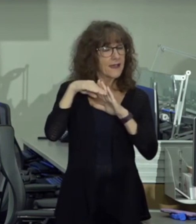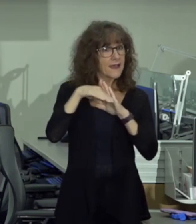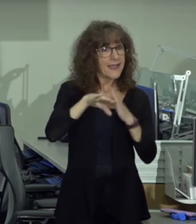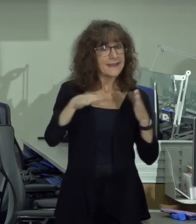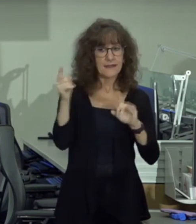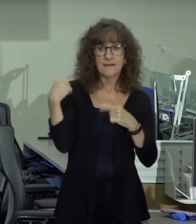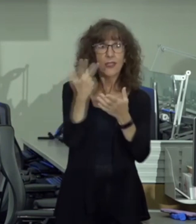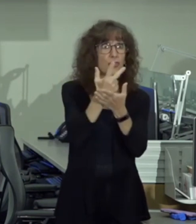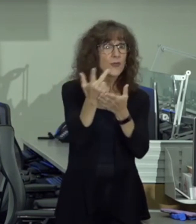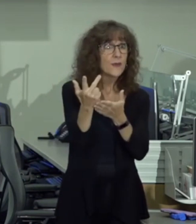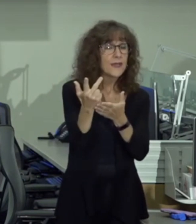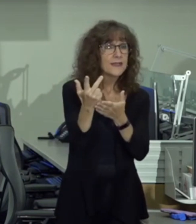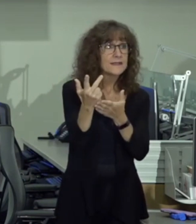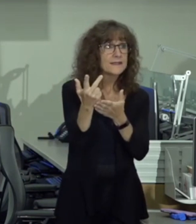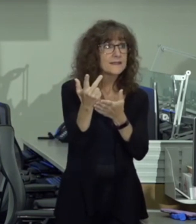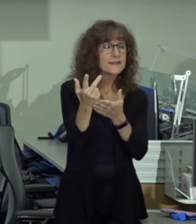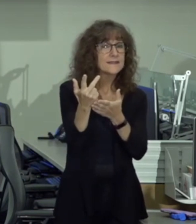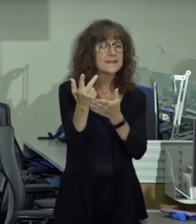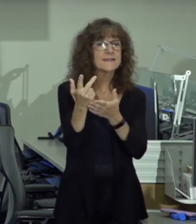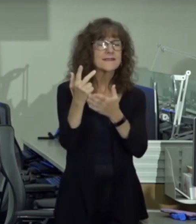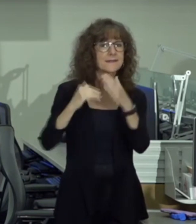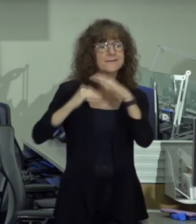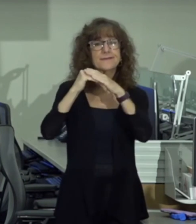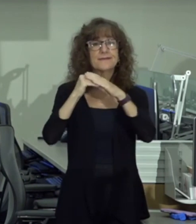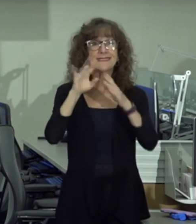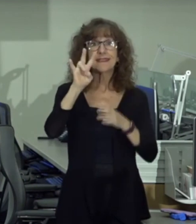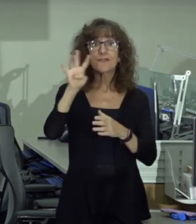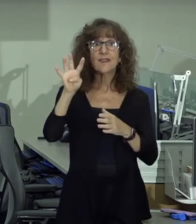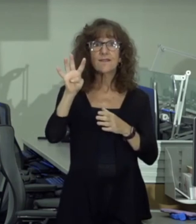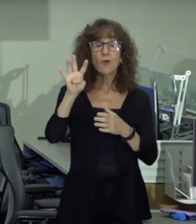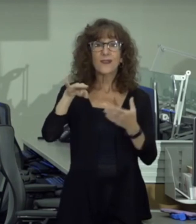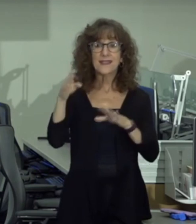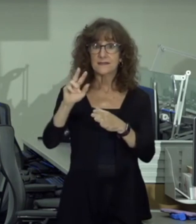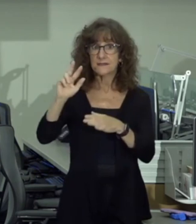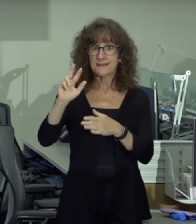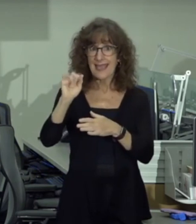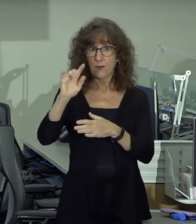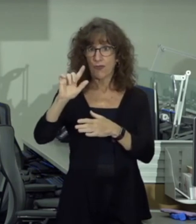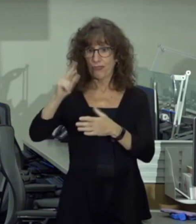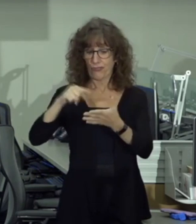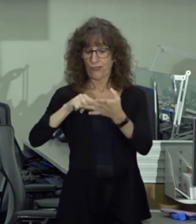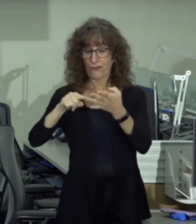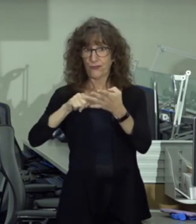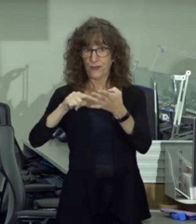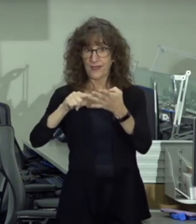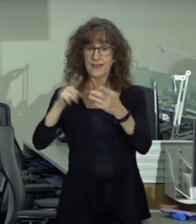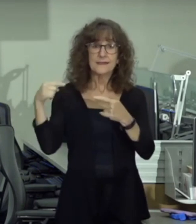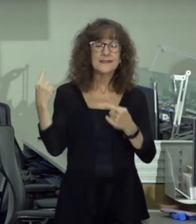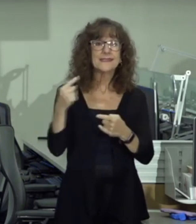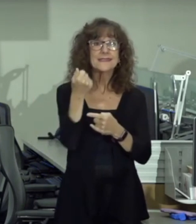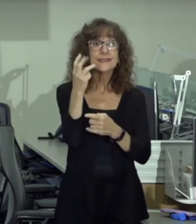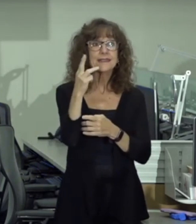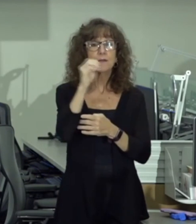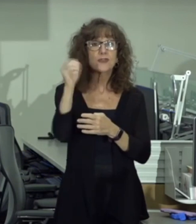for 3 weeks. The county reached a peak of 74 deaths in the 3rd week in April. Since then, we've seen a